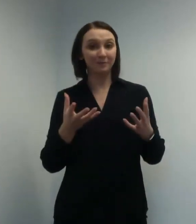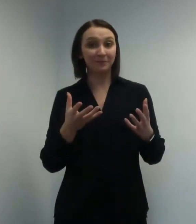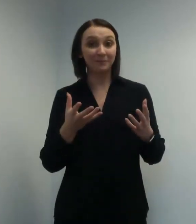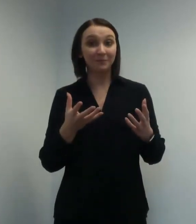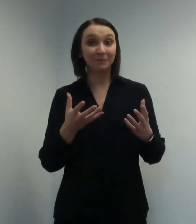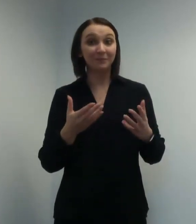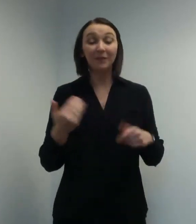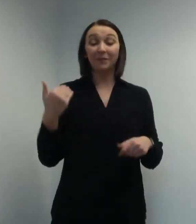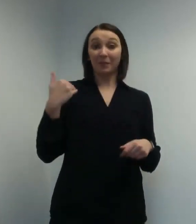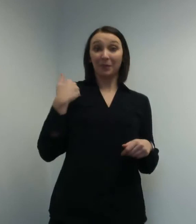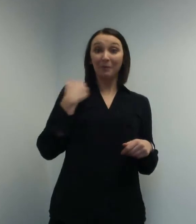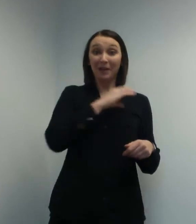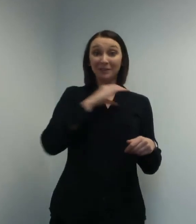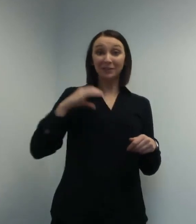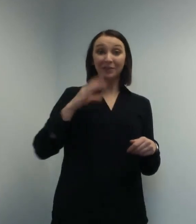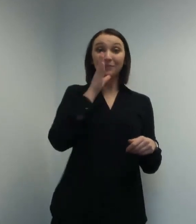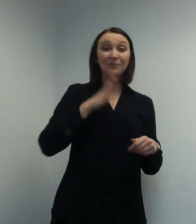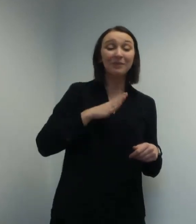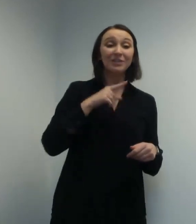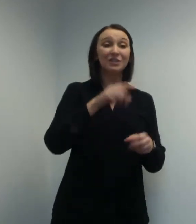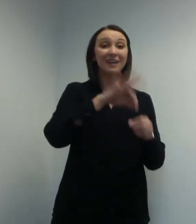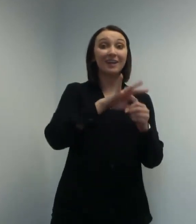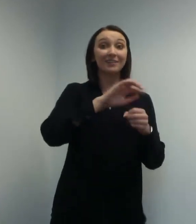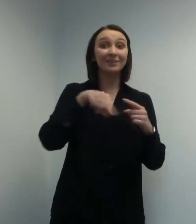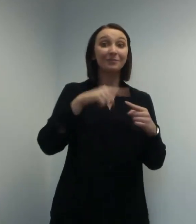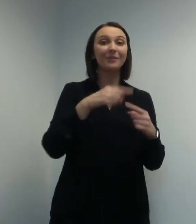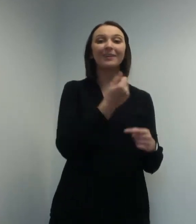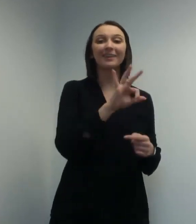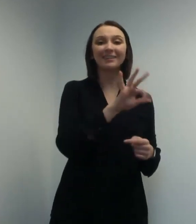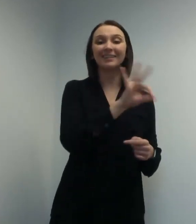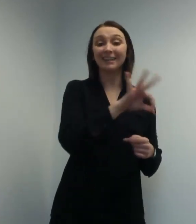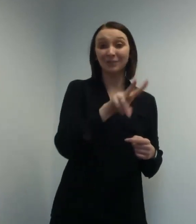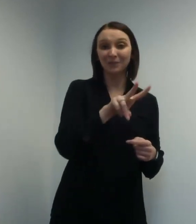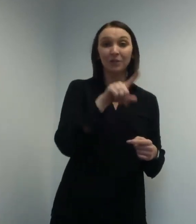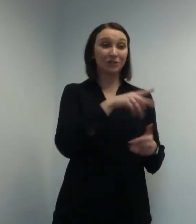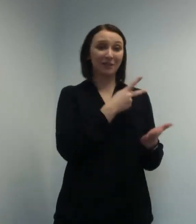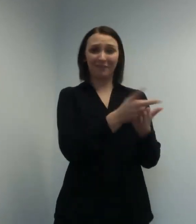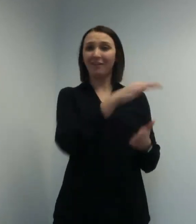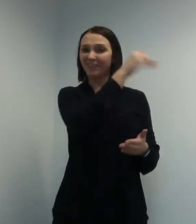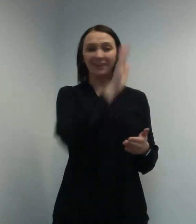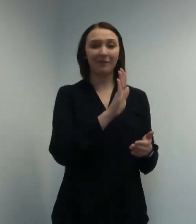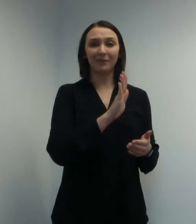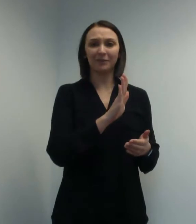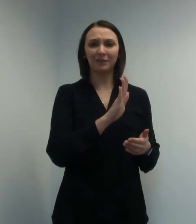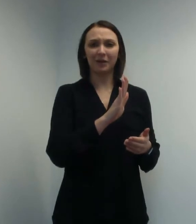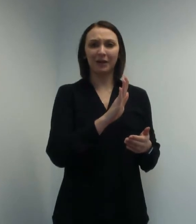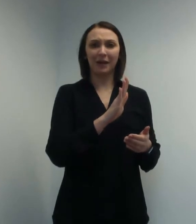since 1992. She had never lost a race, and no one had really even run against her in a Democratic